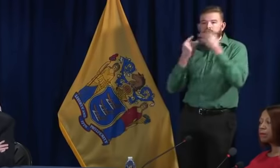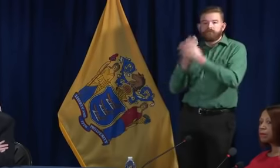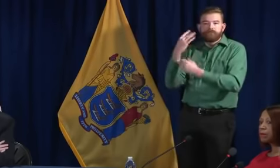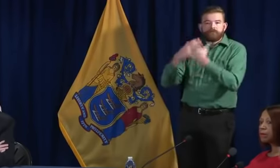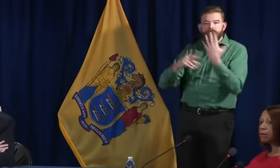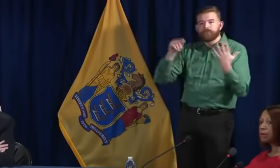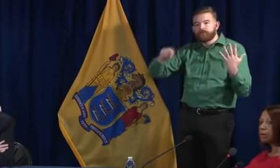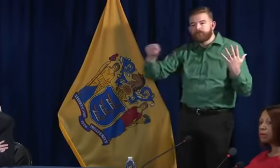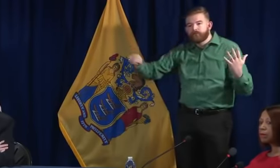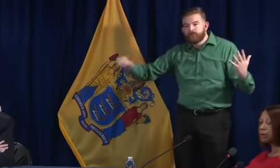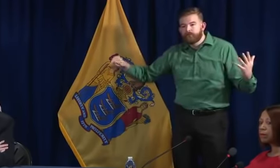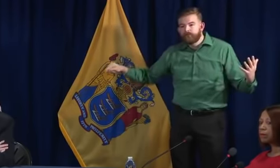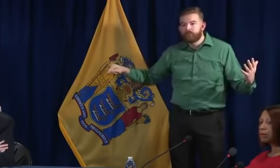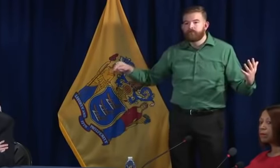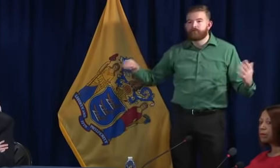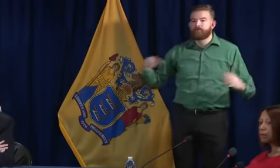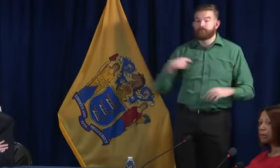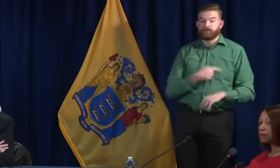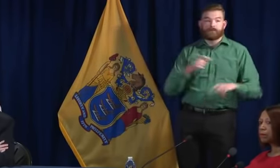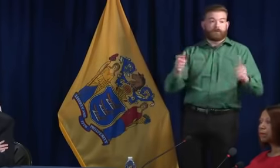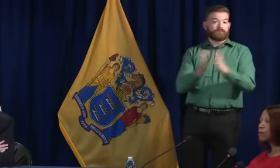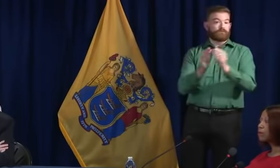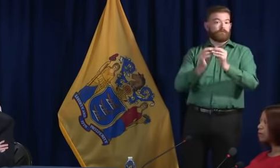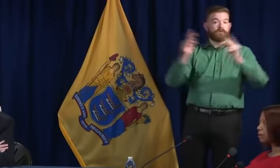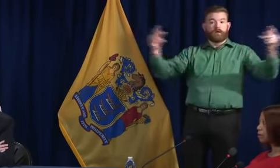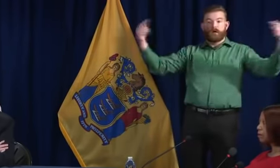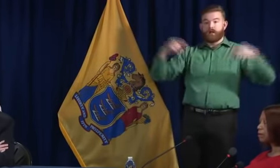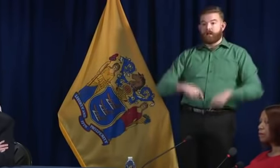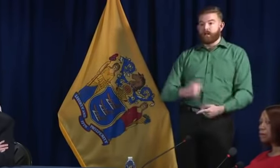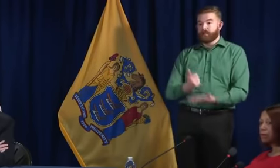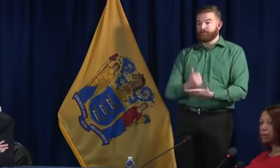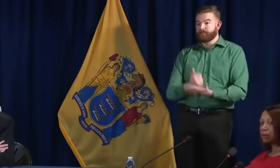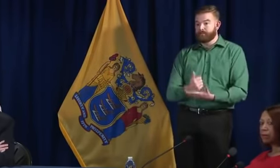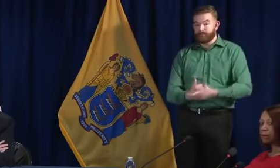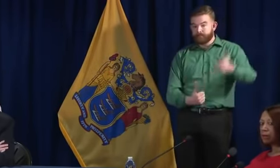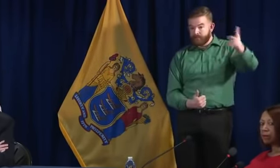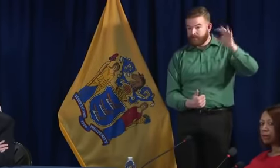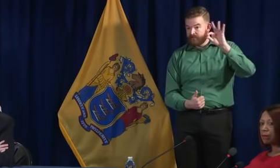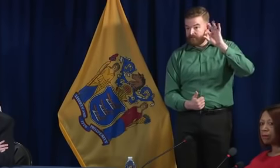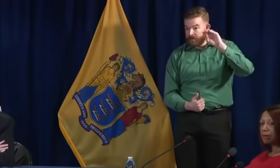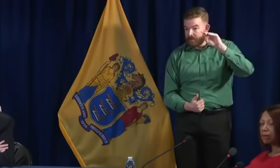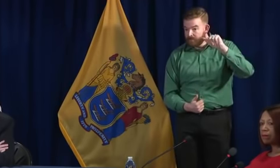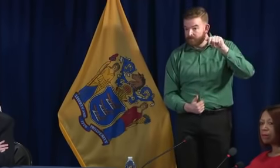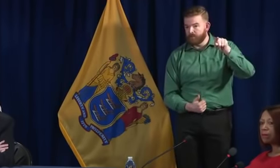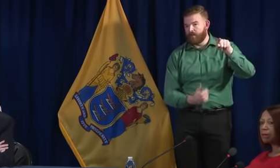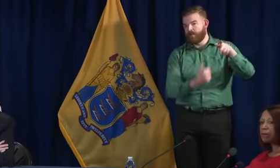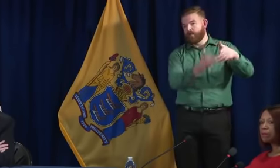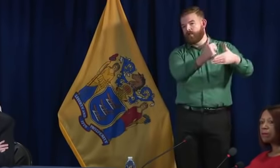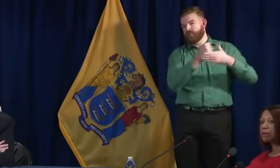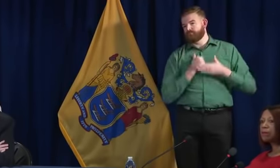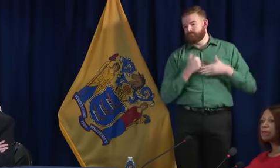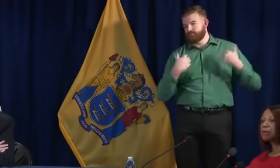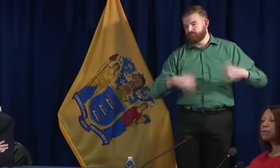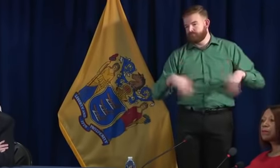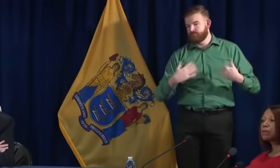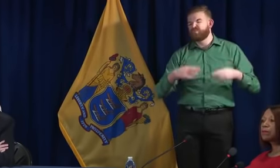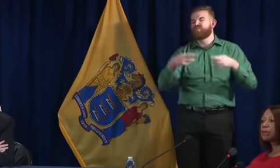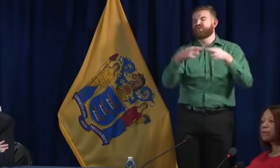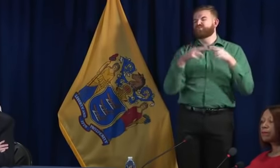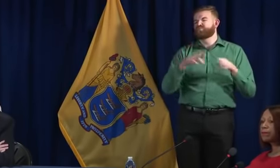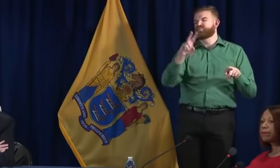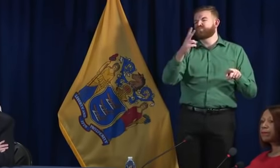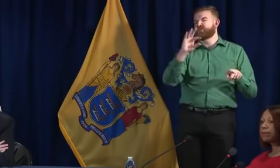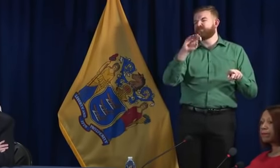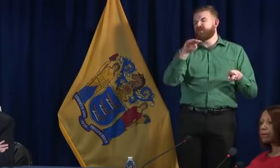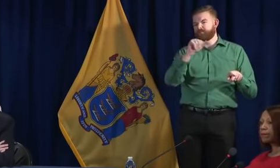ground. FEMA Region 2 has been very, very good this week. This is since Monday they've been at it. I can't say enough good things about